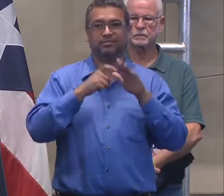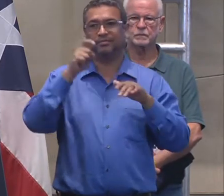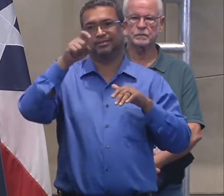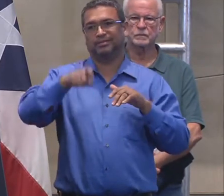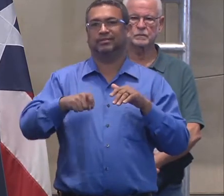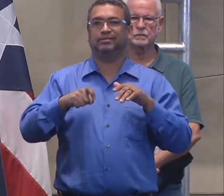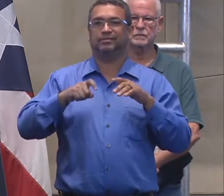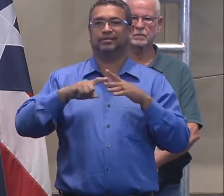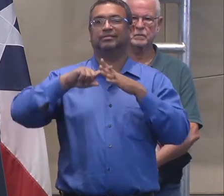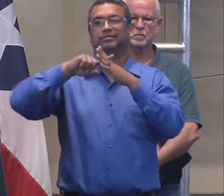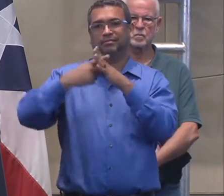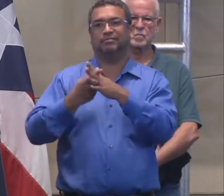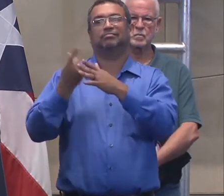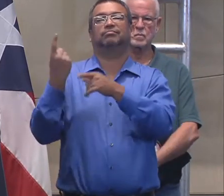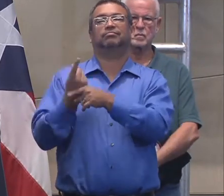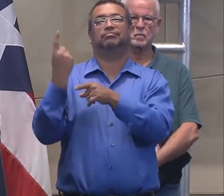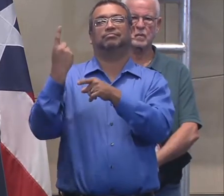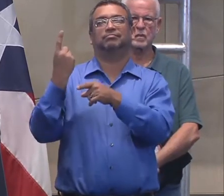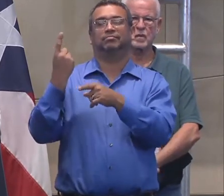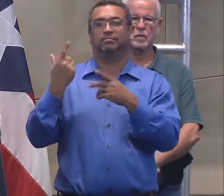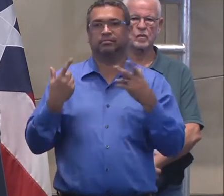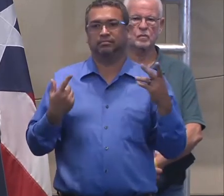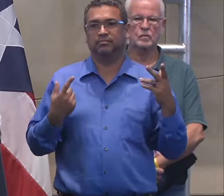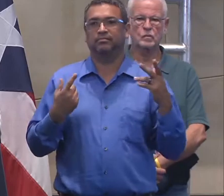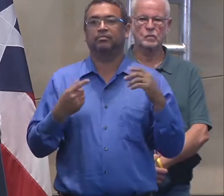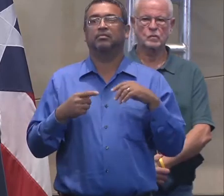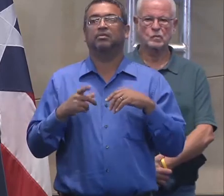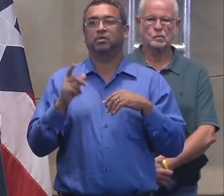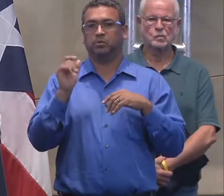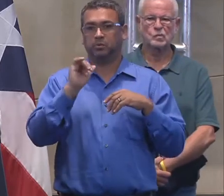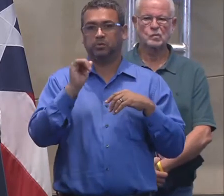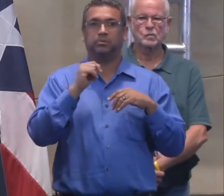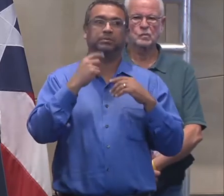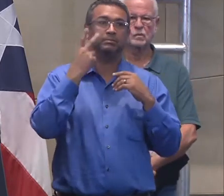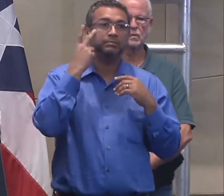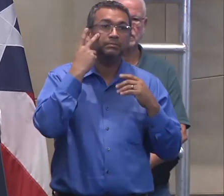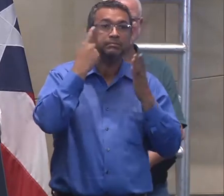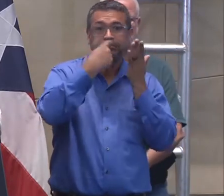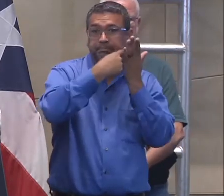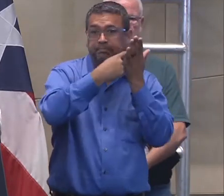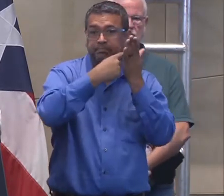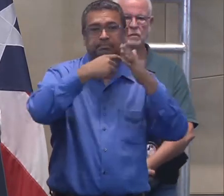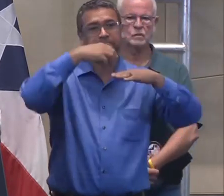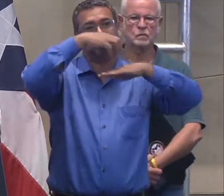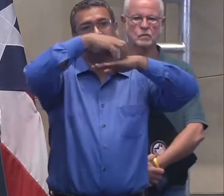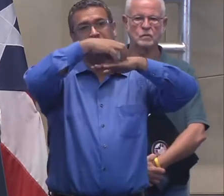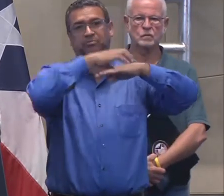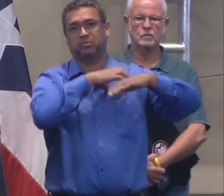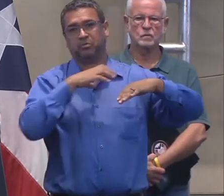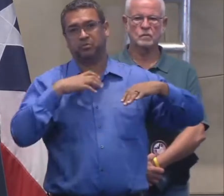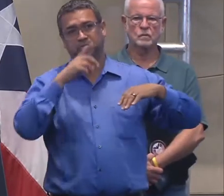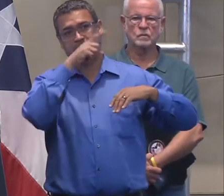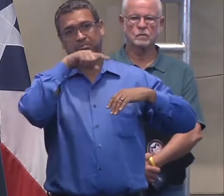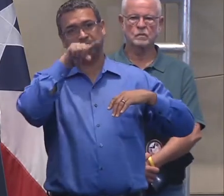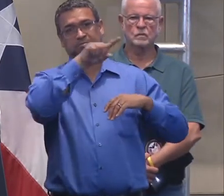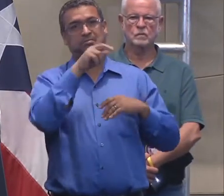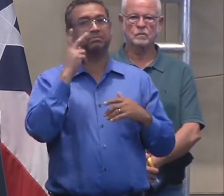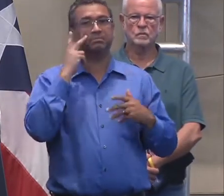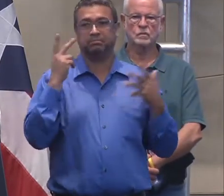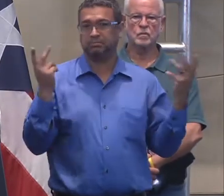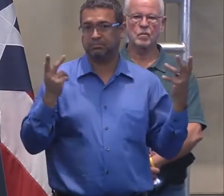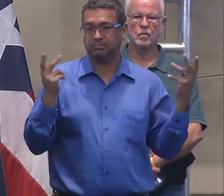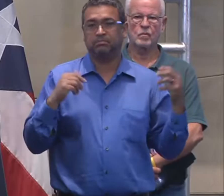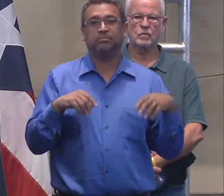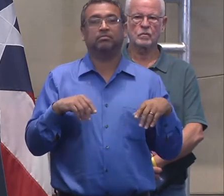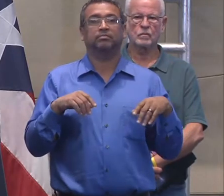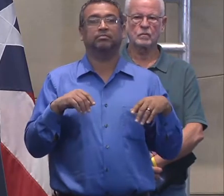ensues from Congress, make sure that we have the right initial conditions, and that we can establish a